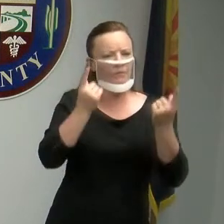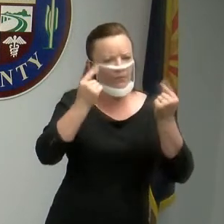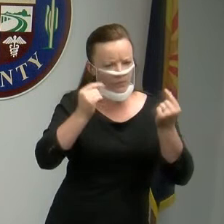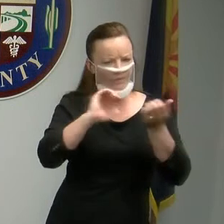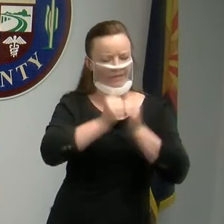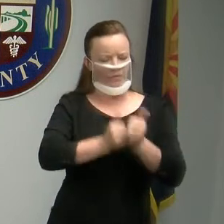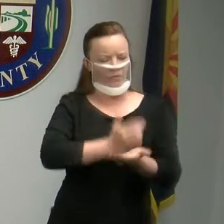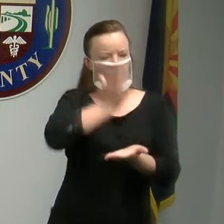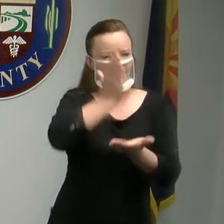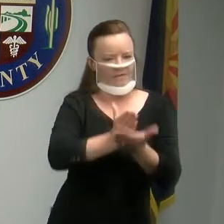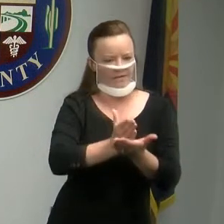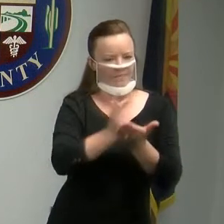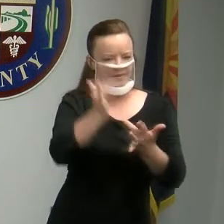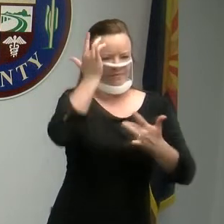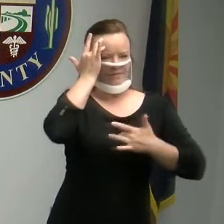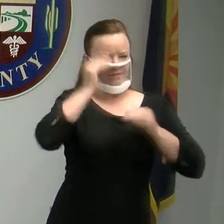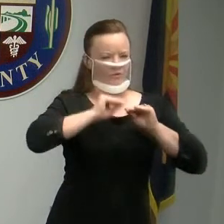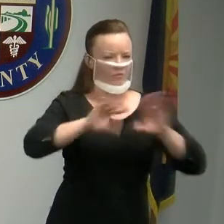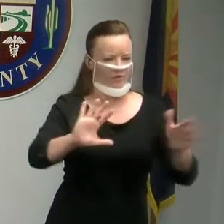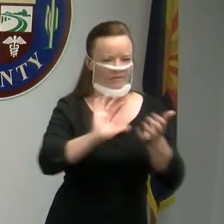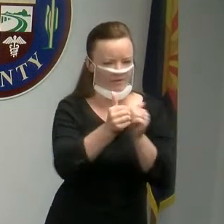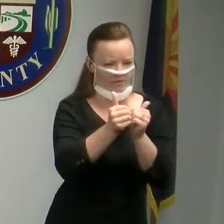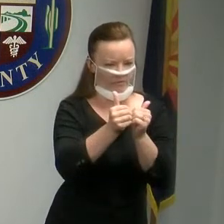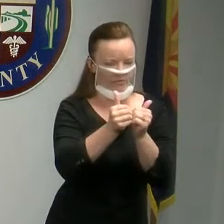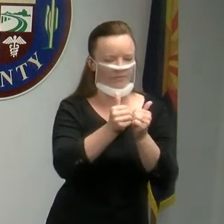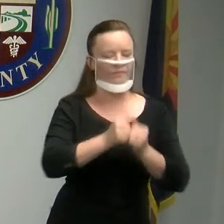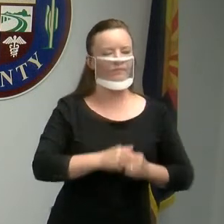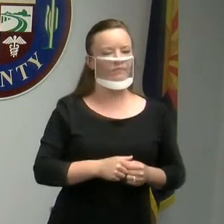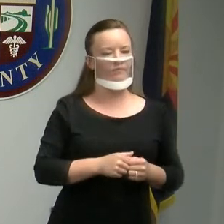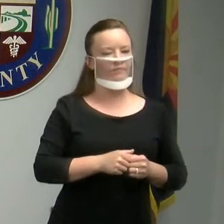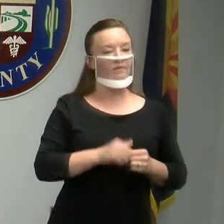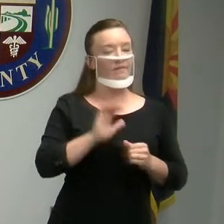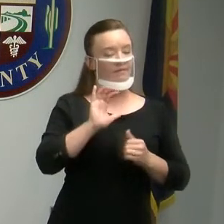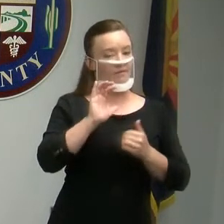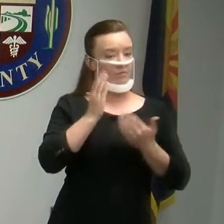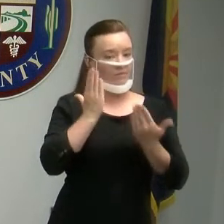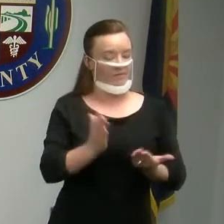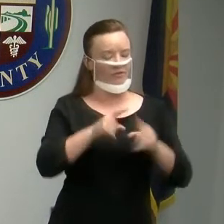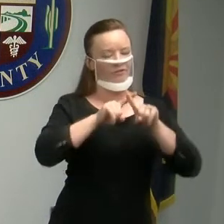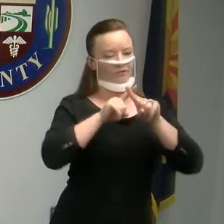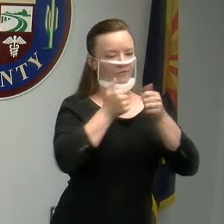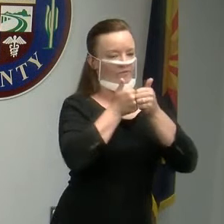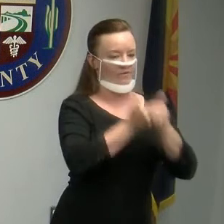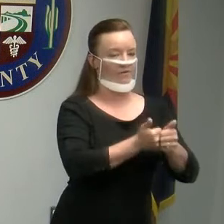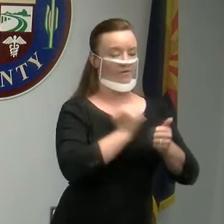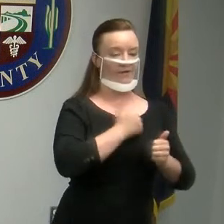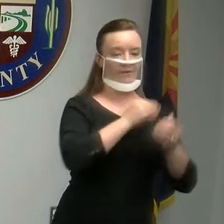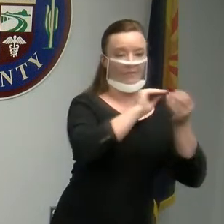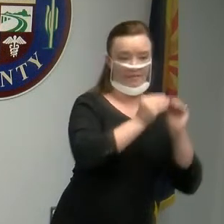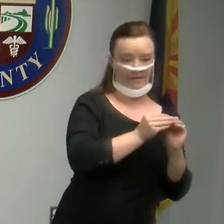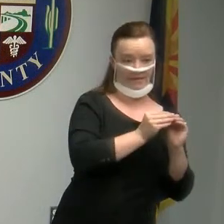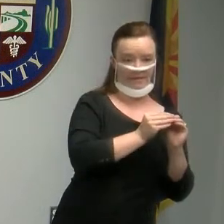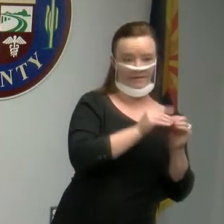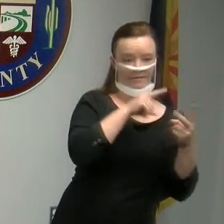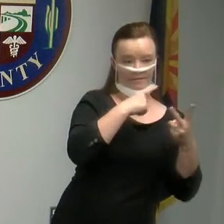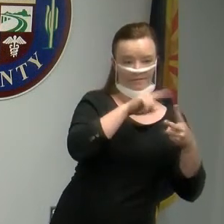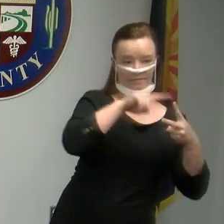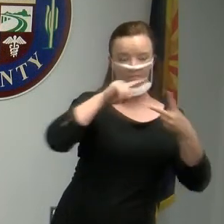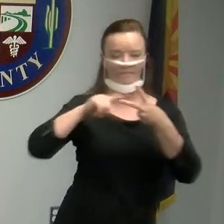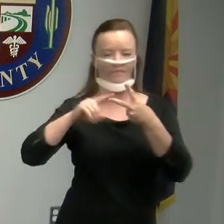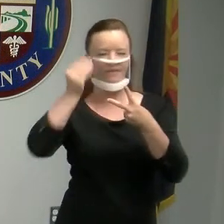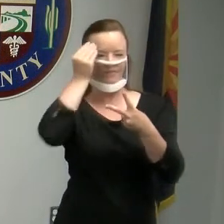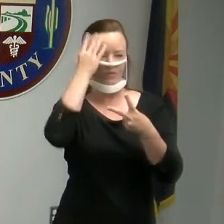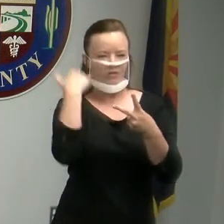based on the information we have about the disease and the data we collect. The most important step once we